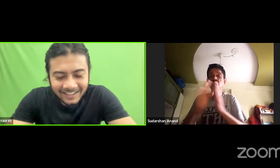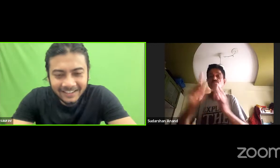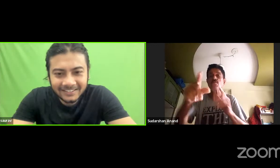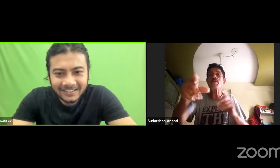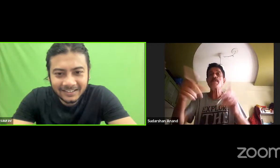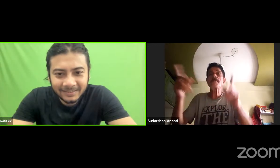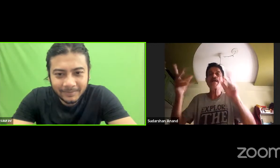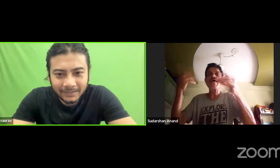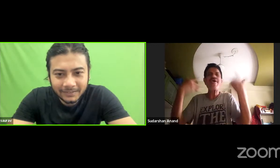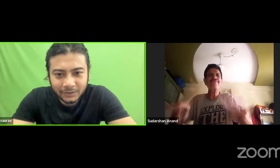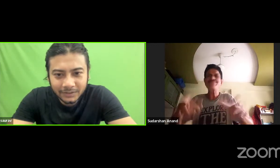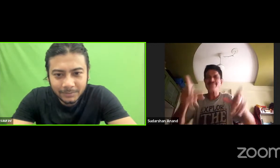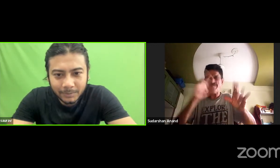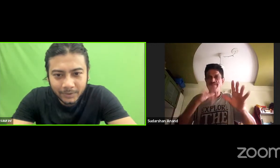Hare Krishna, Mataji. Sudarshan Prabhu here.